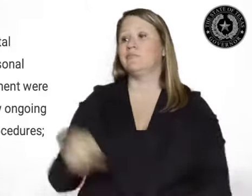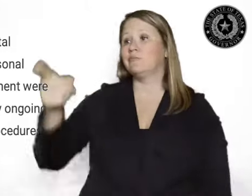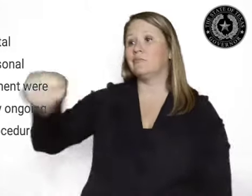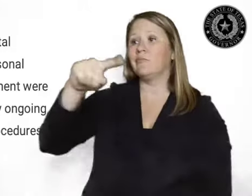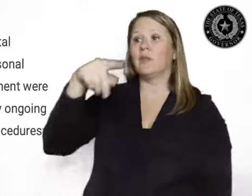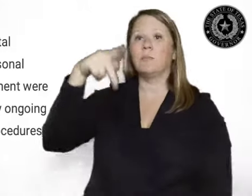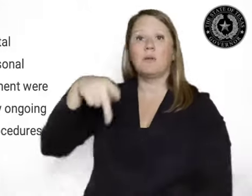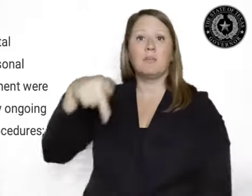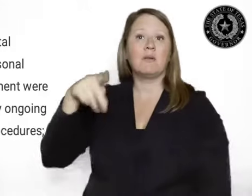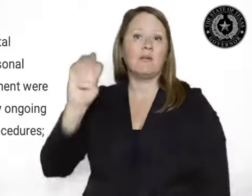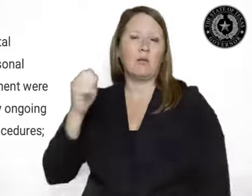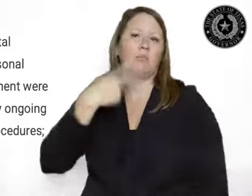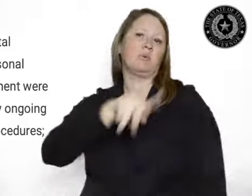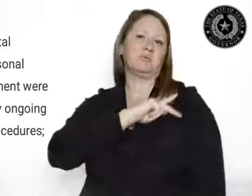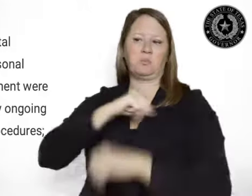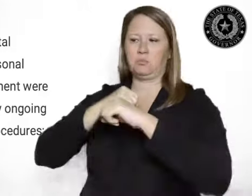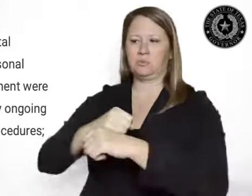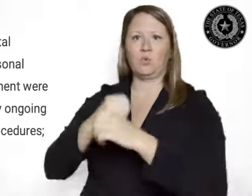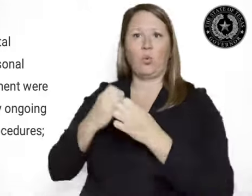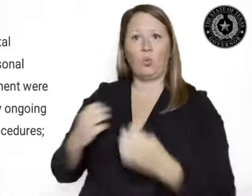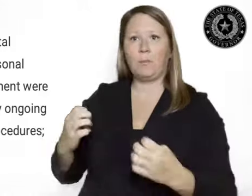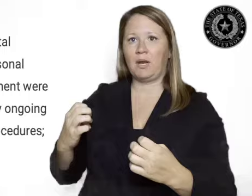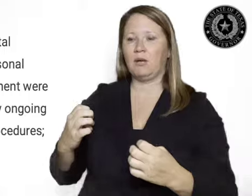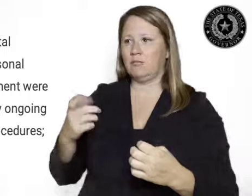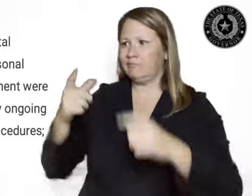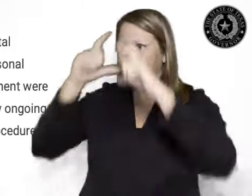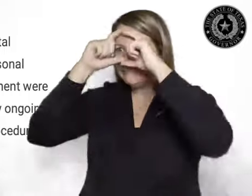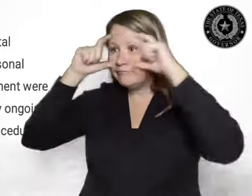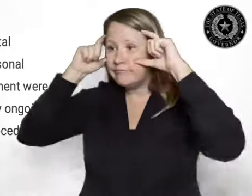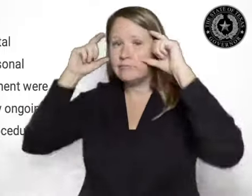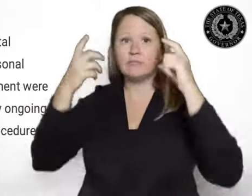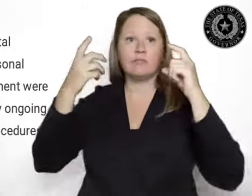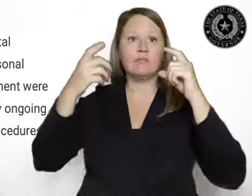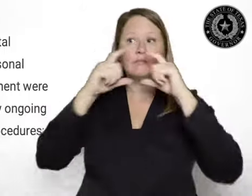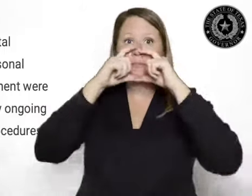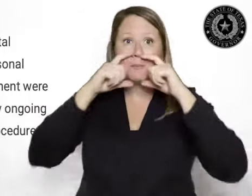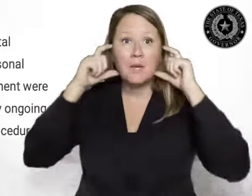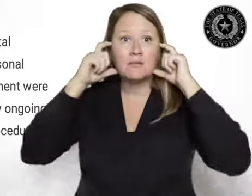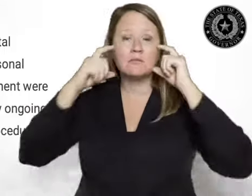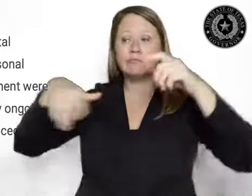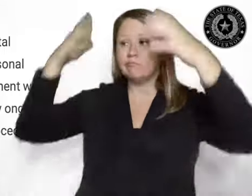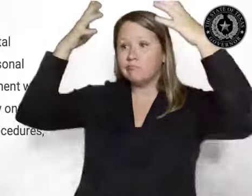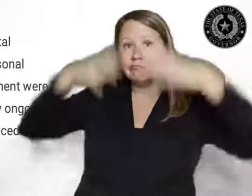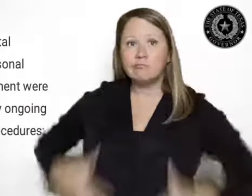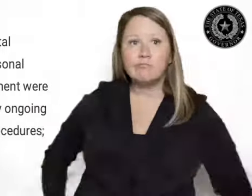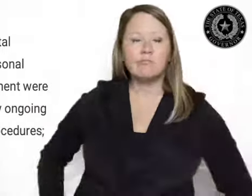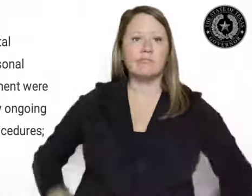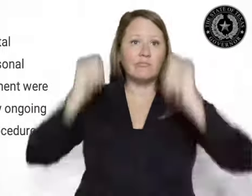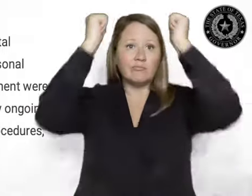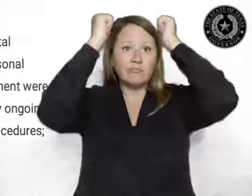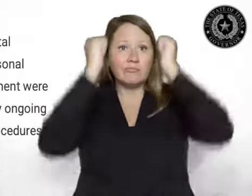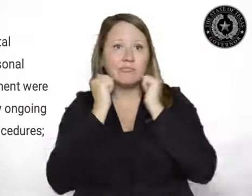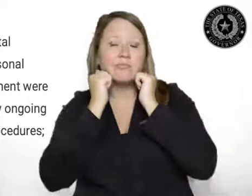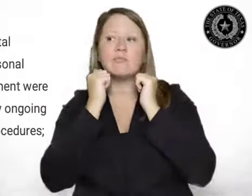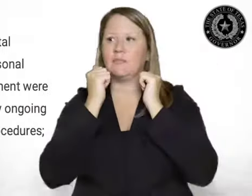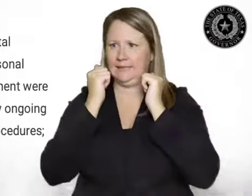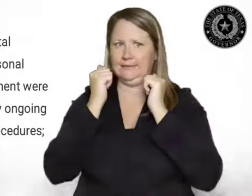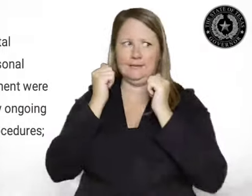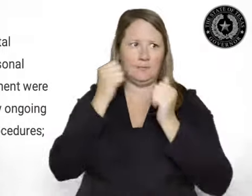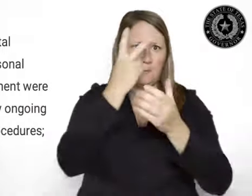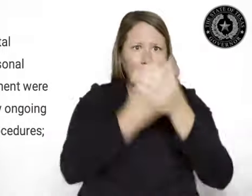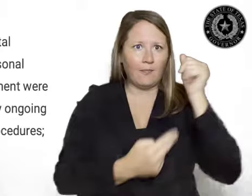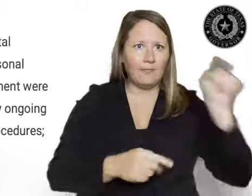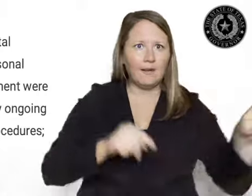whereas hospital capacity and personal protective equipment were being depleted by ongoing surgeries and